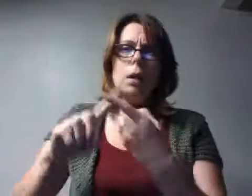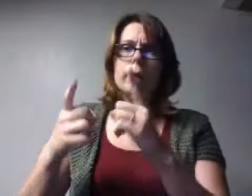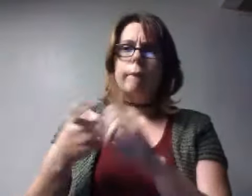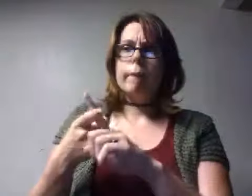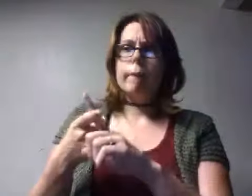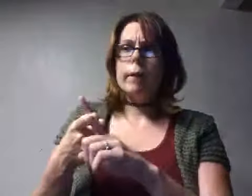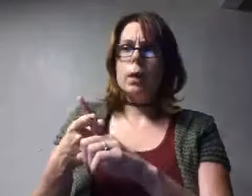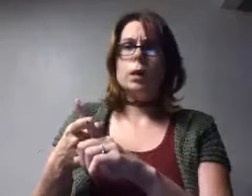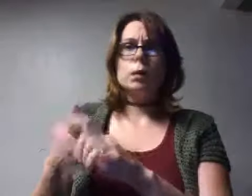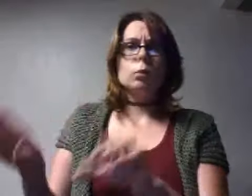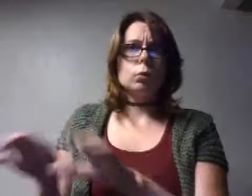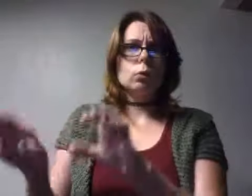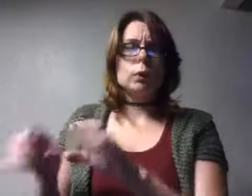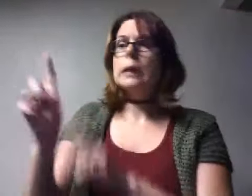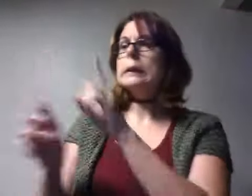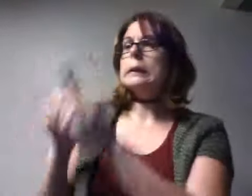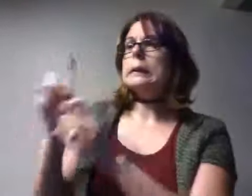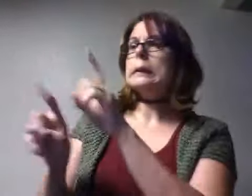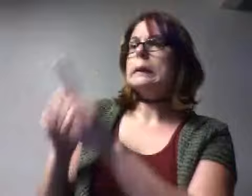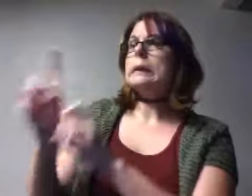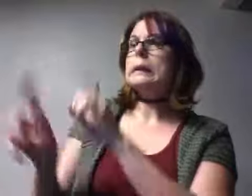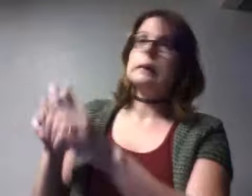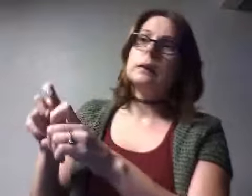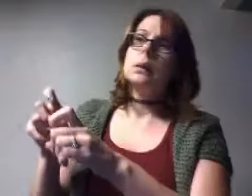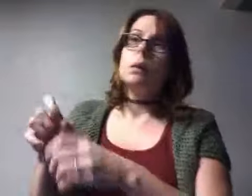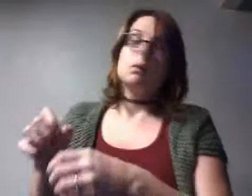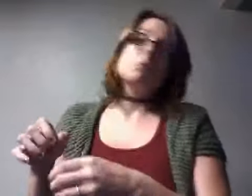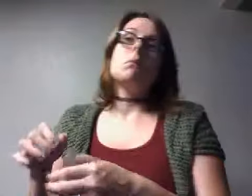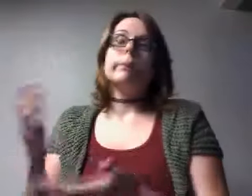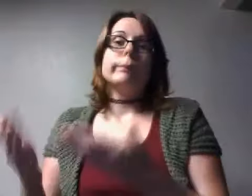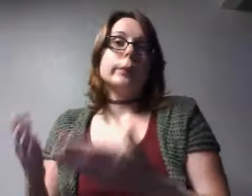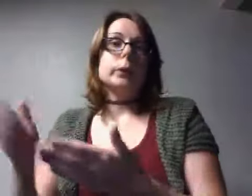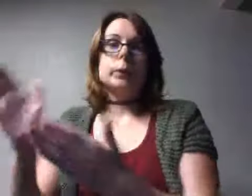them if they're going to photograph or paint or whatever it is that they do.